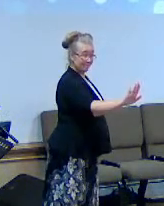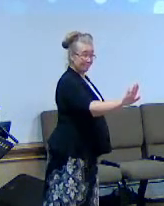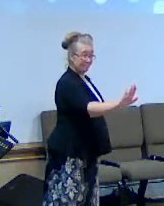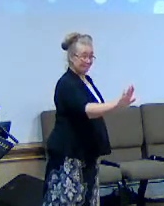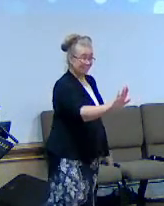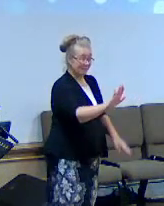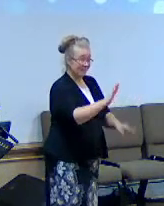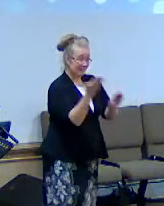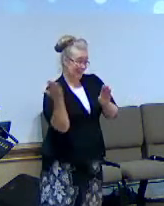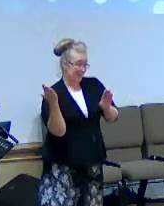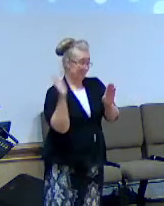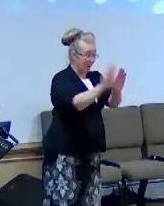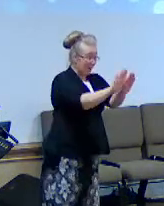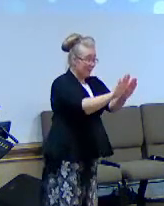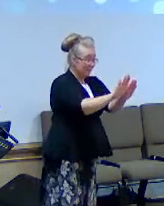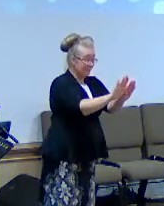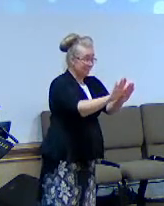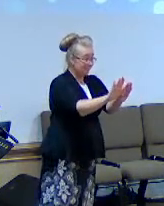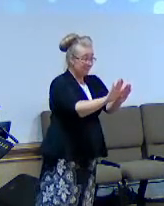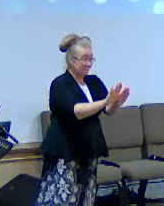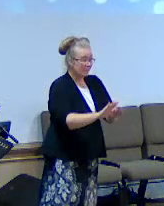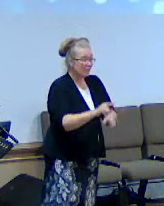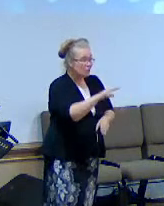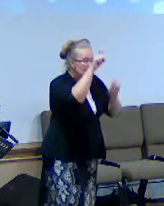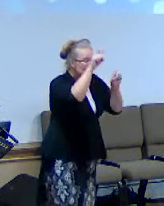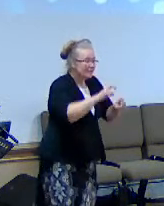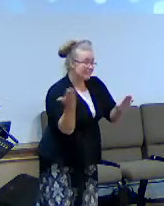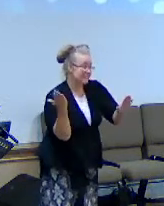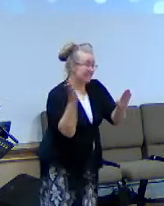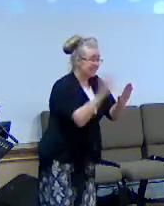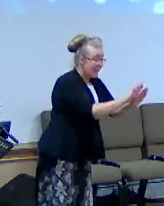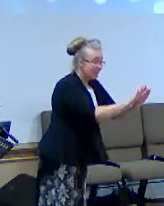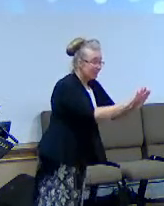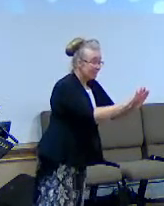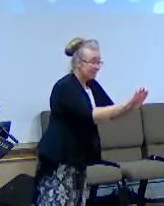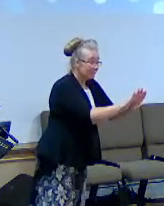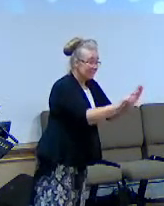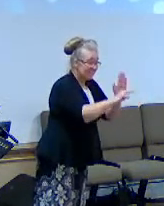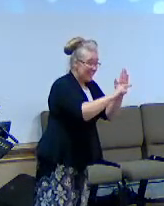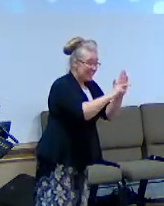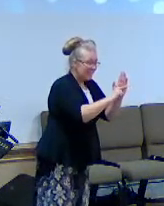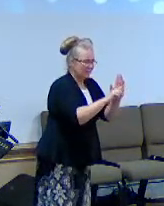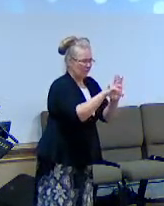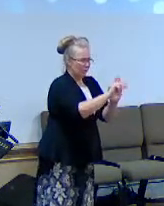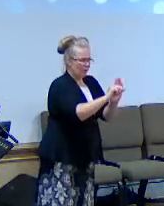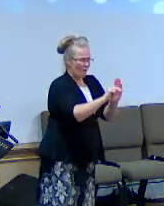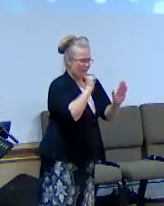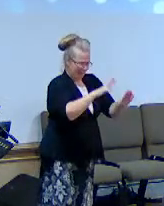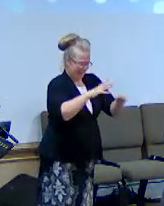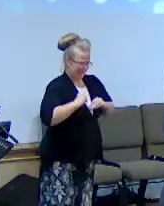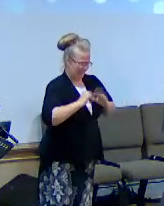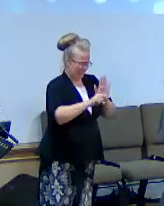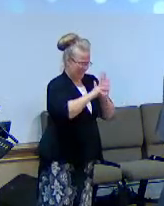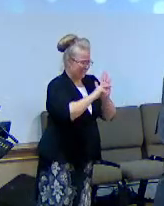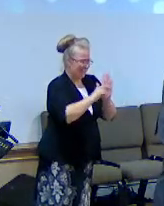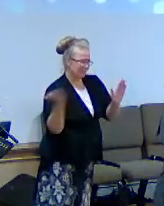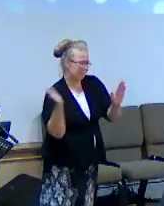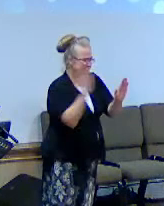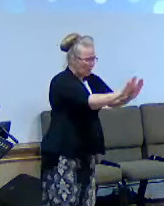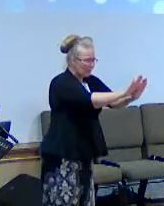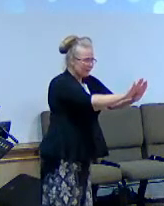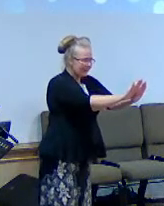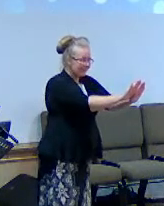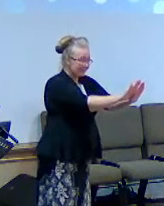Slamming the doorway. Amen. Somebody, you hear me? You got to slam the doorway of negative acceptance of things in your life. Oh,